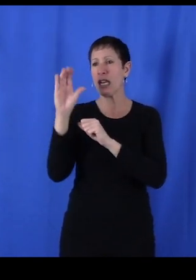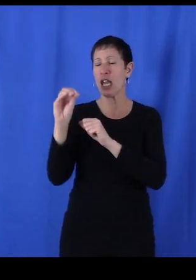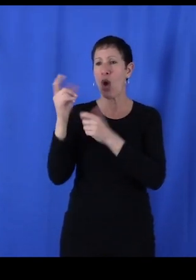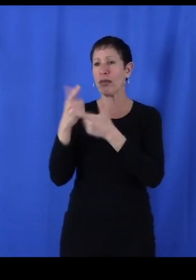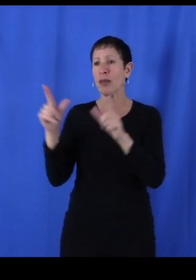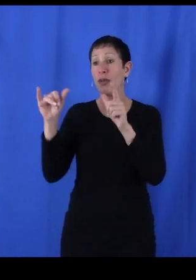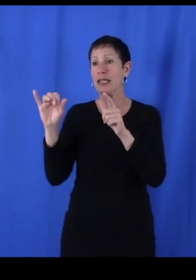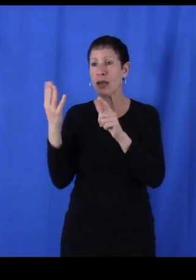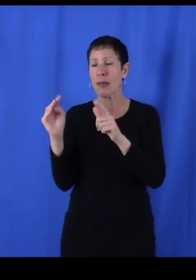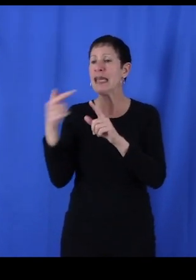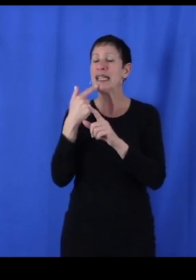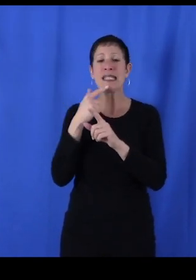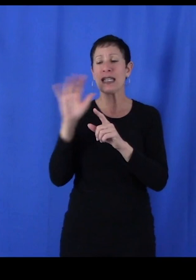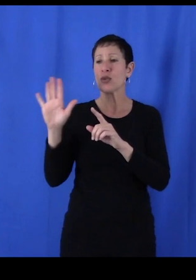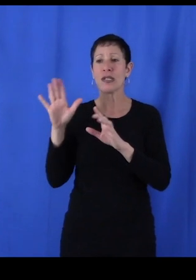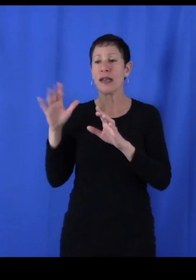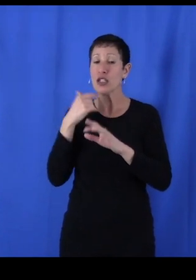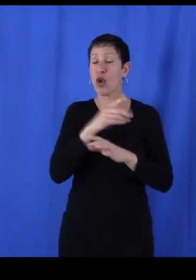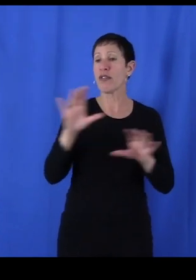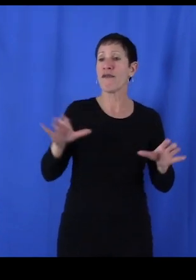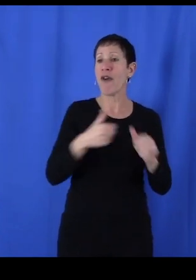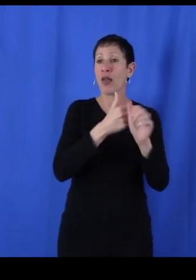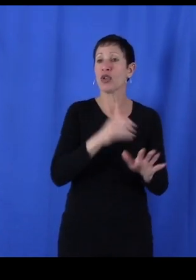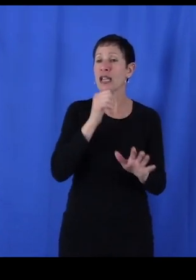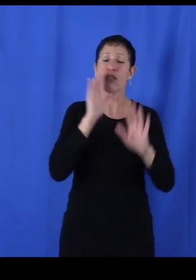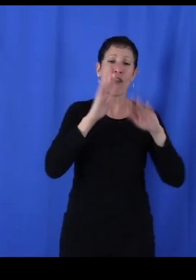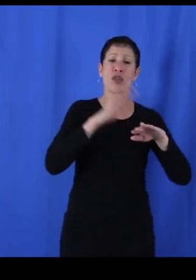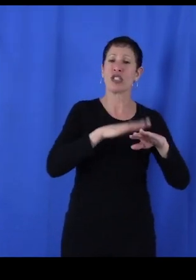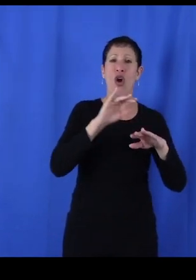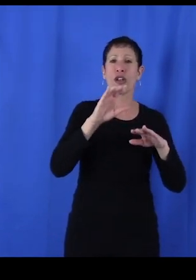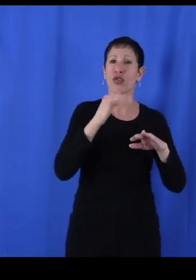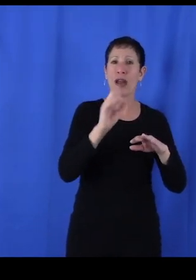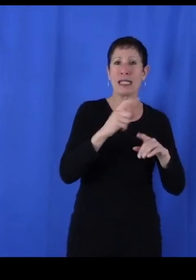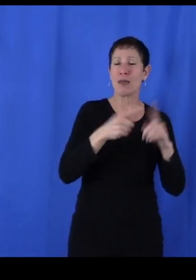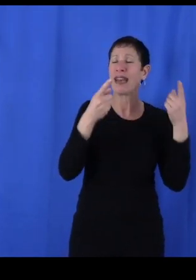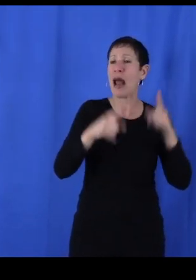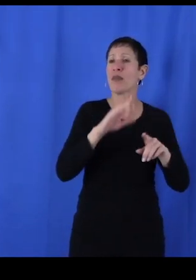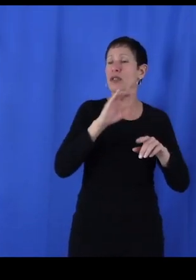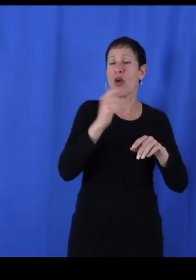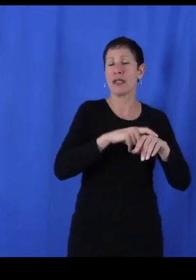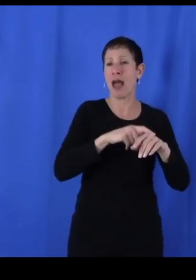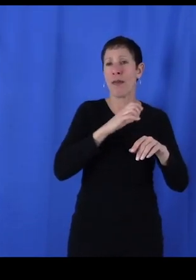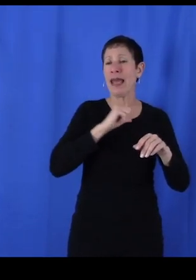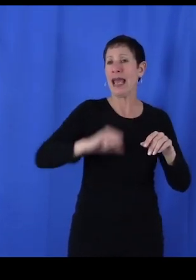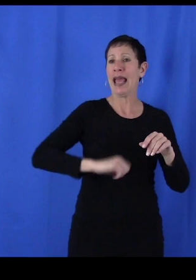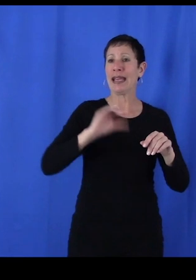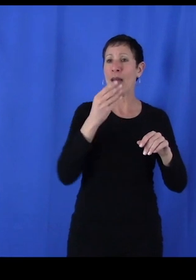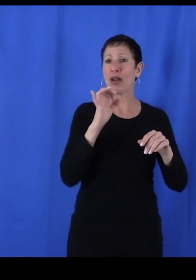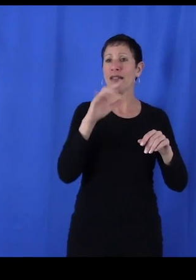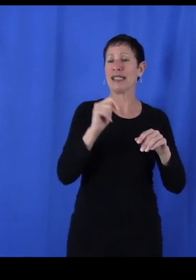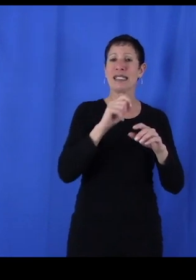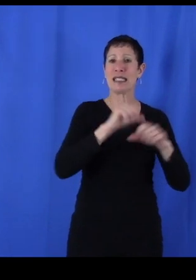focus on disruption or crisis. These happen all the time in a capitalist society, but rather habits. And